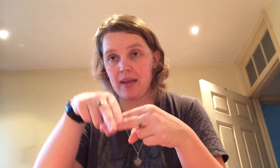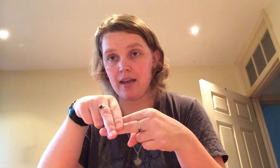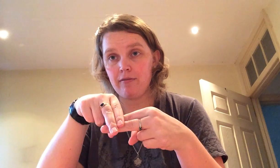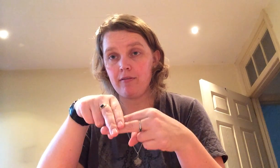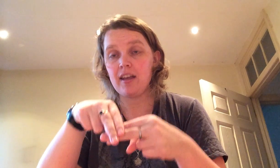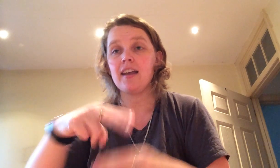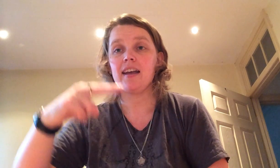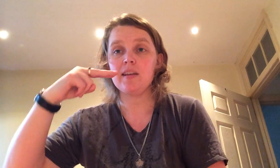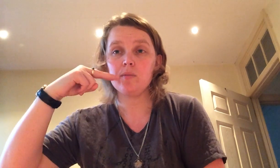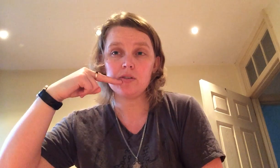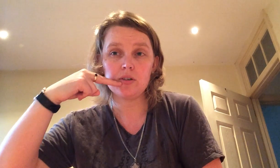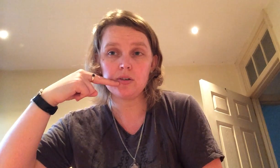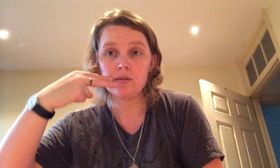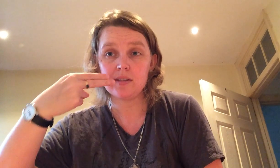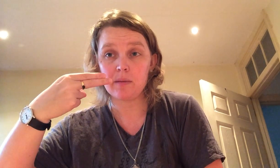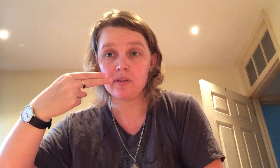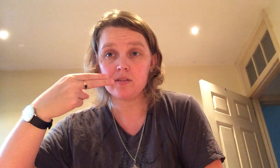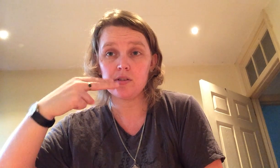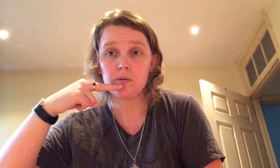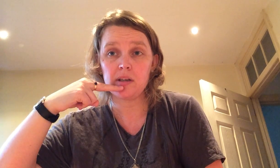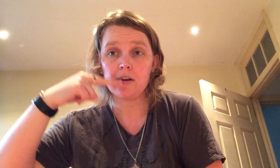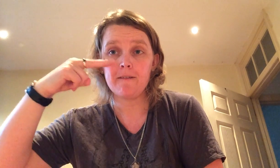F, and then we do, same with the 2, we go,